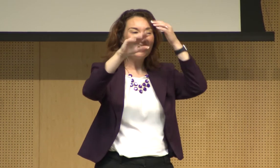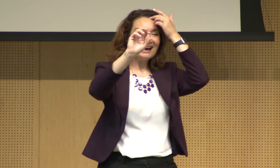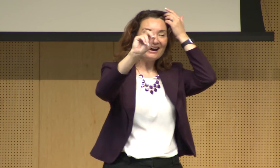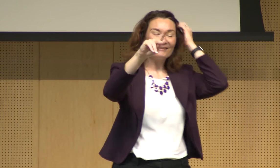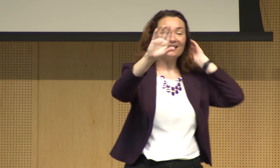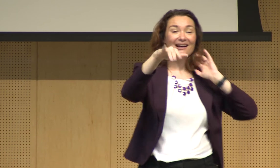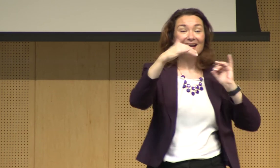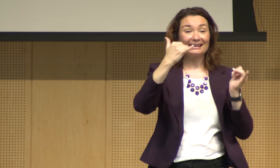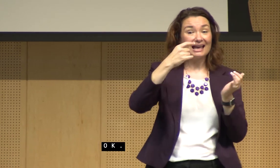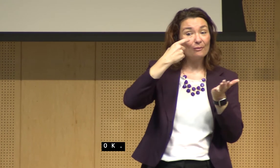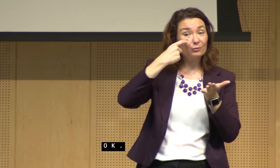Okay.